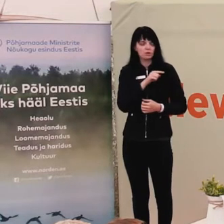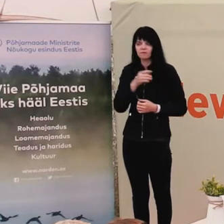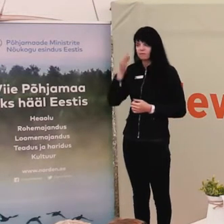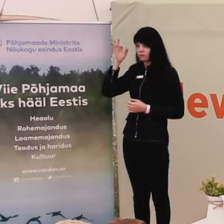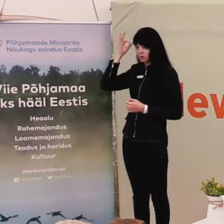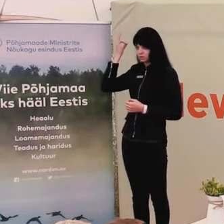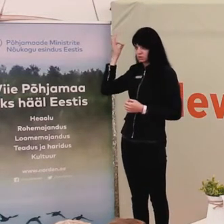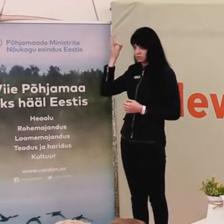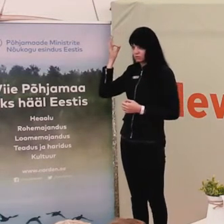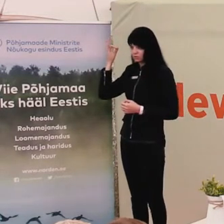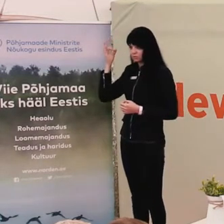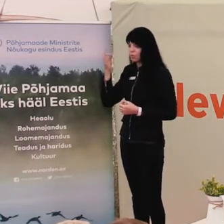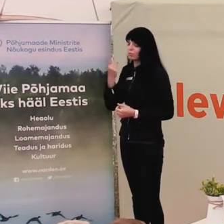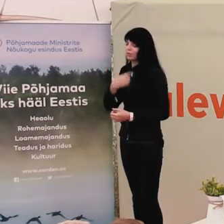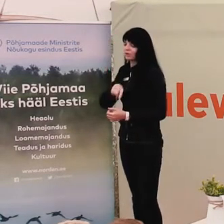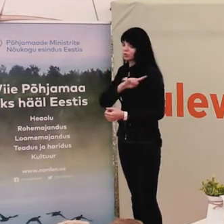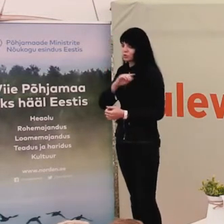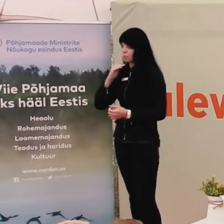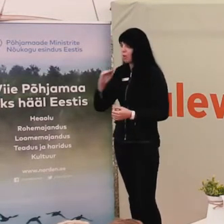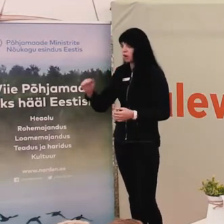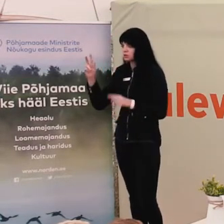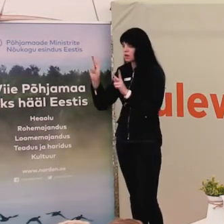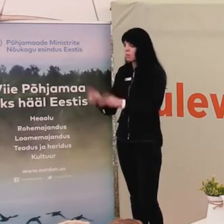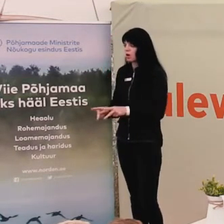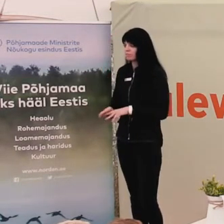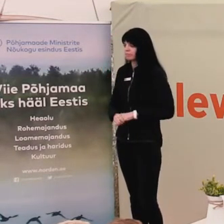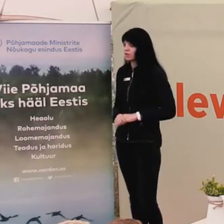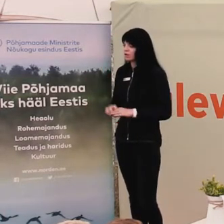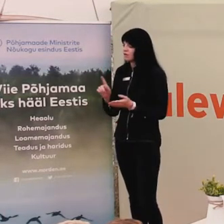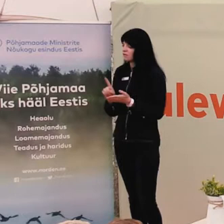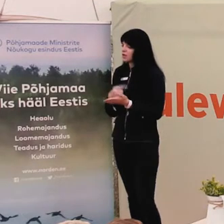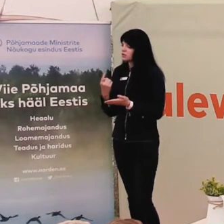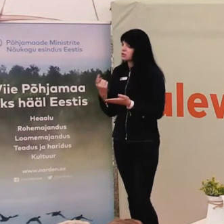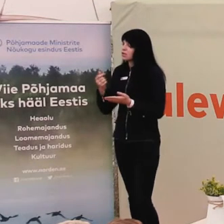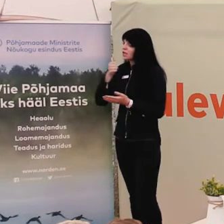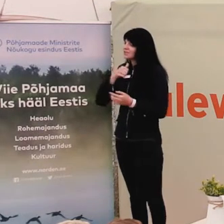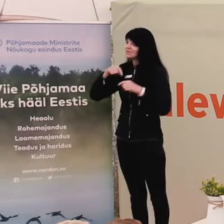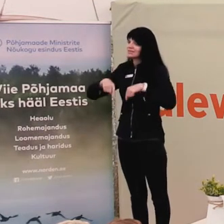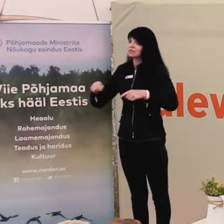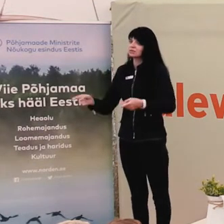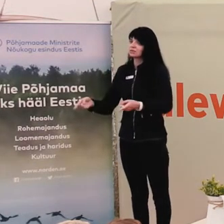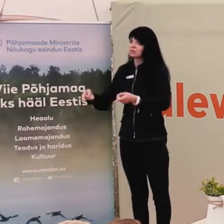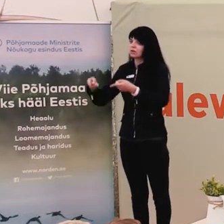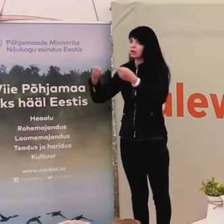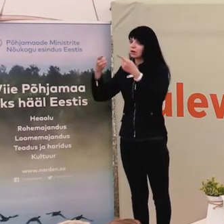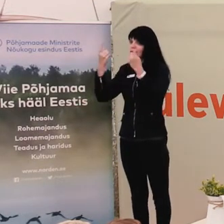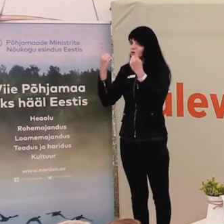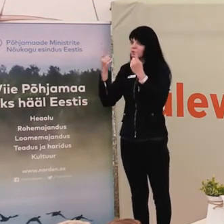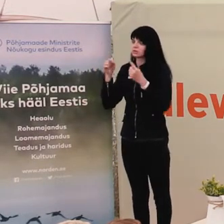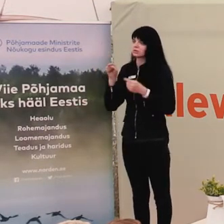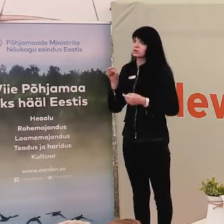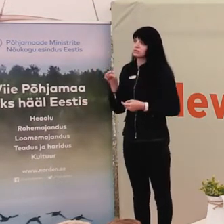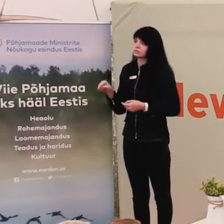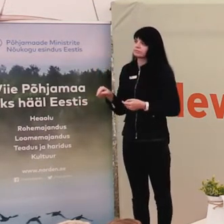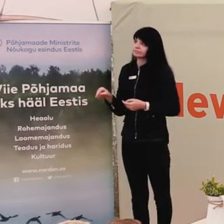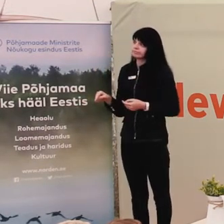fly. And this is, I think, great. And the other thing is that I've seen the development in Estonia regarding sustainable issues.